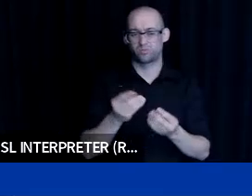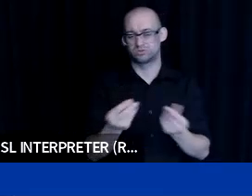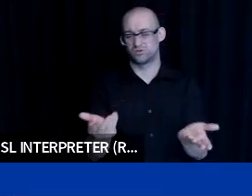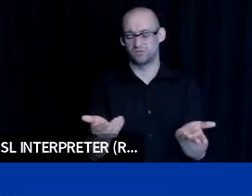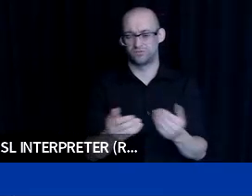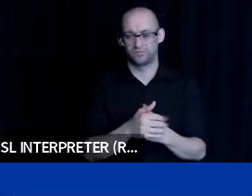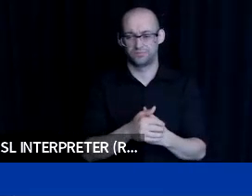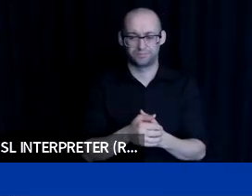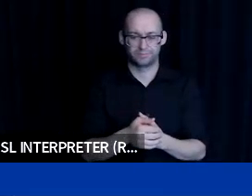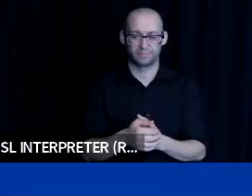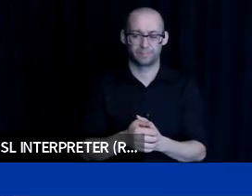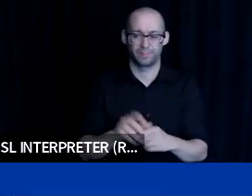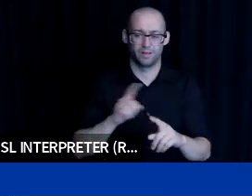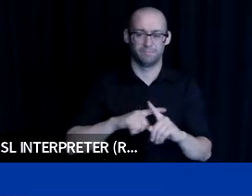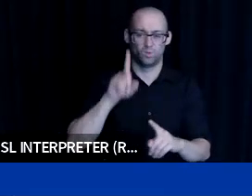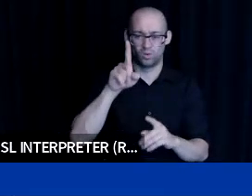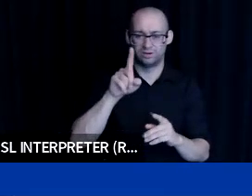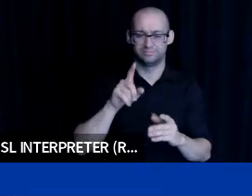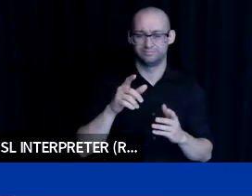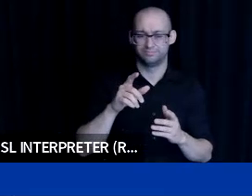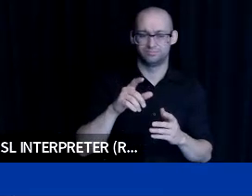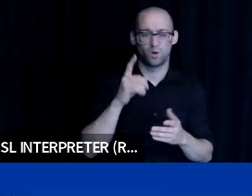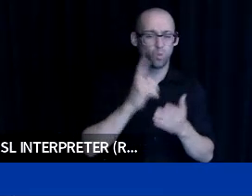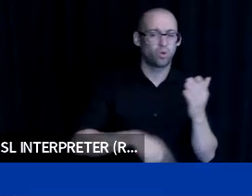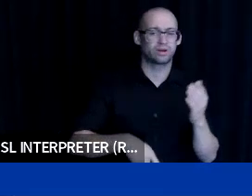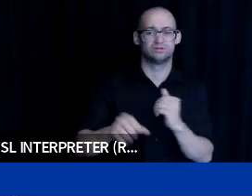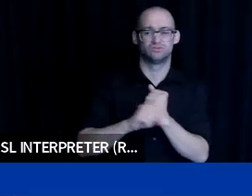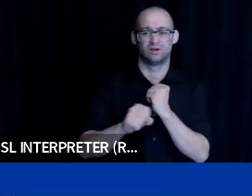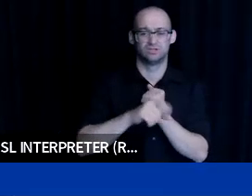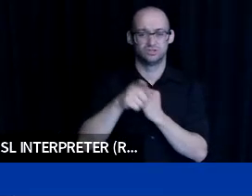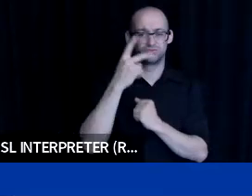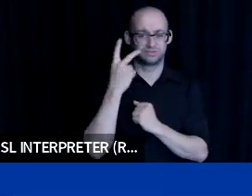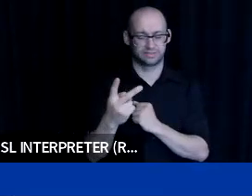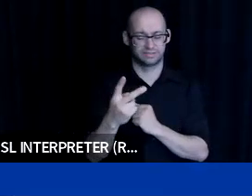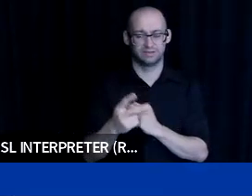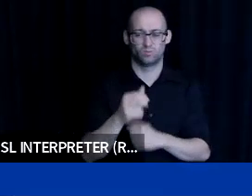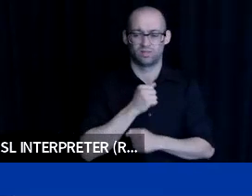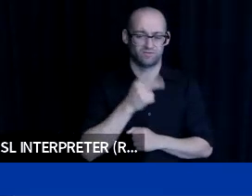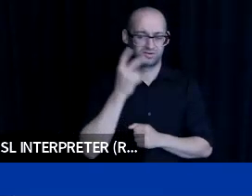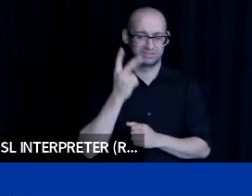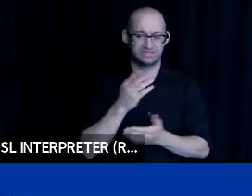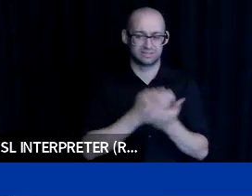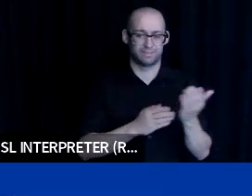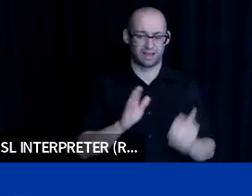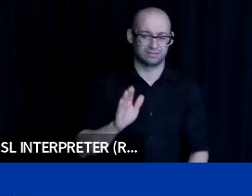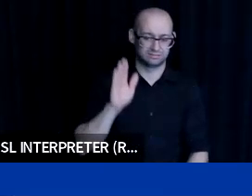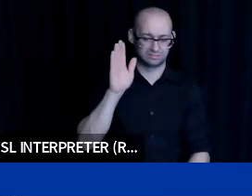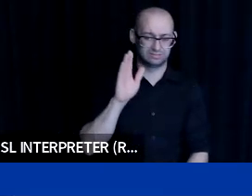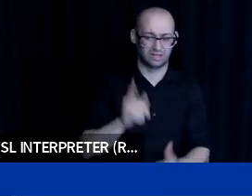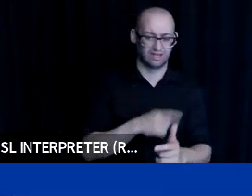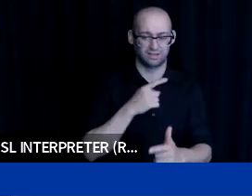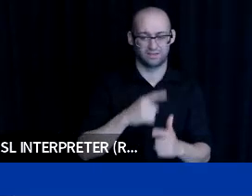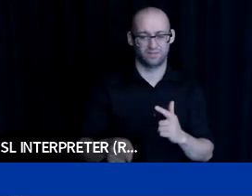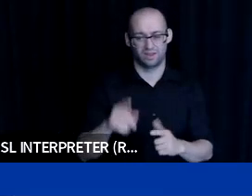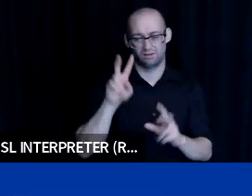funding. But what strategies or programs have you seen that are effective? So would love to see some hands raised, and then we